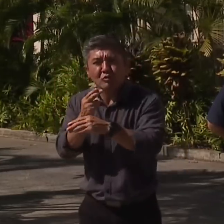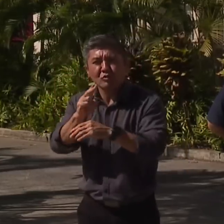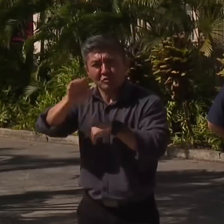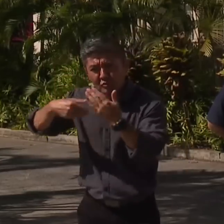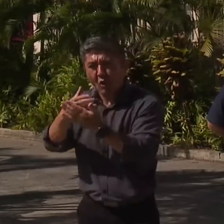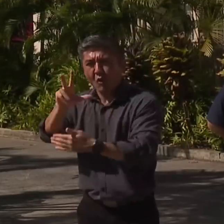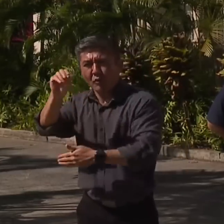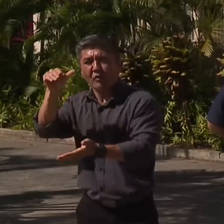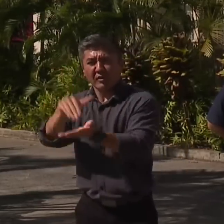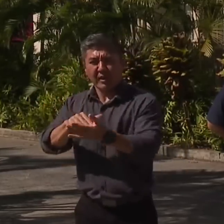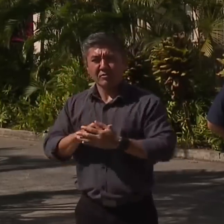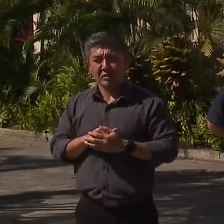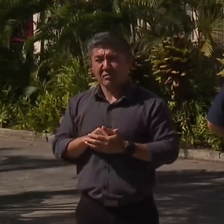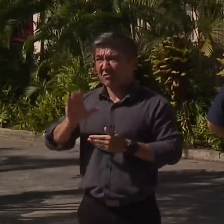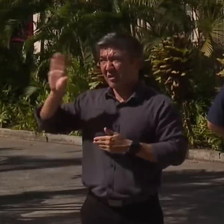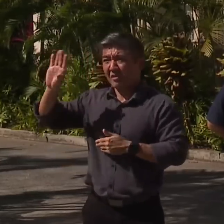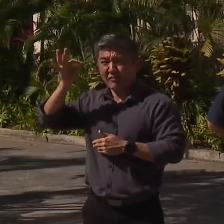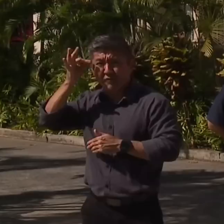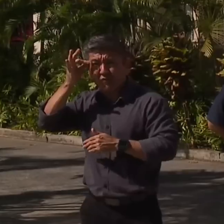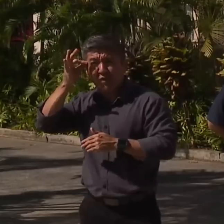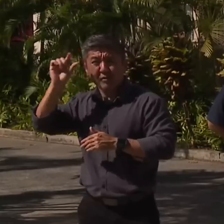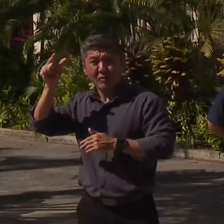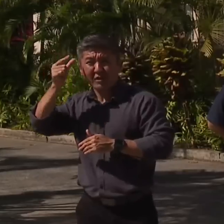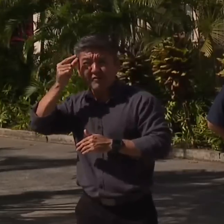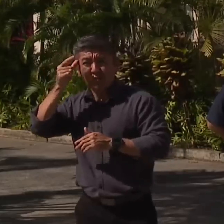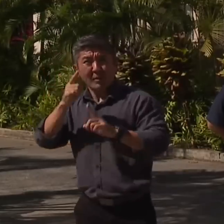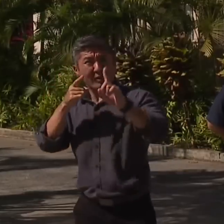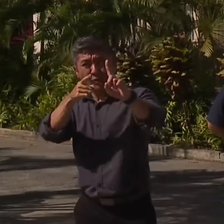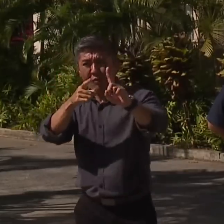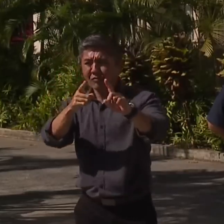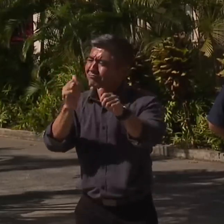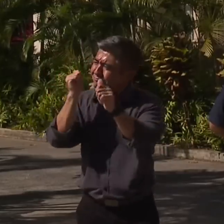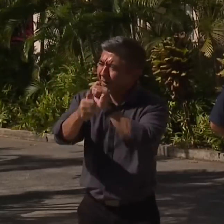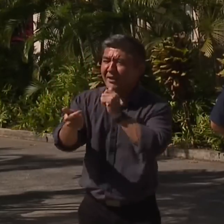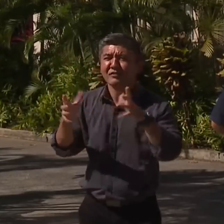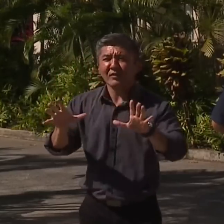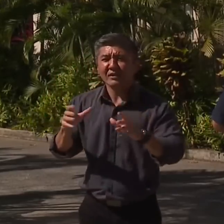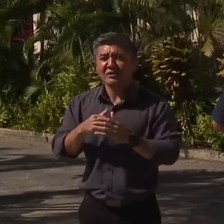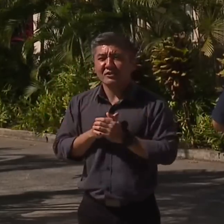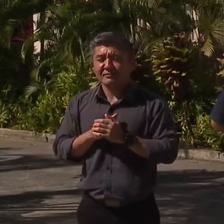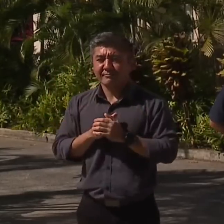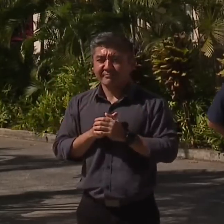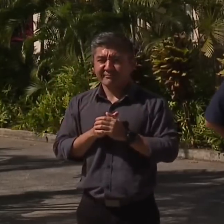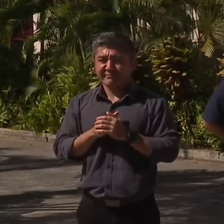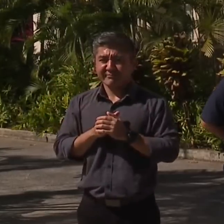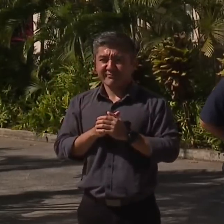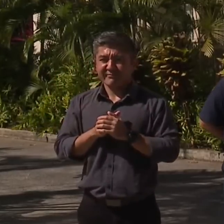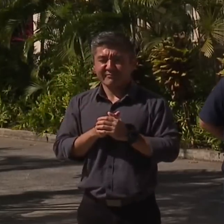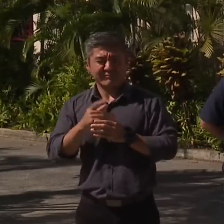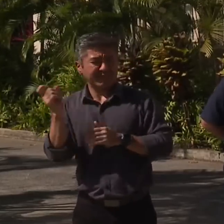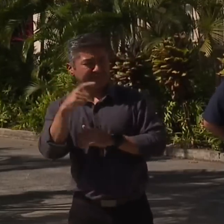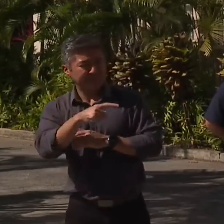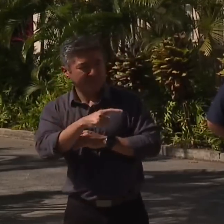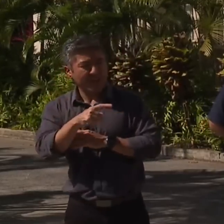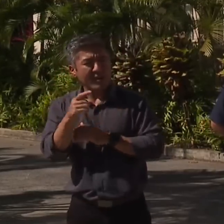hit the goal set by the federal government and now we're going for a further goal. Casey Harlow, Hawaii Public Radio. How will your plan to